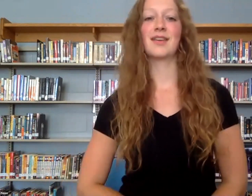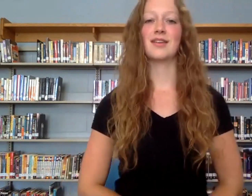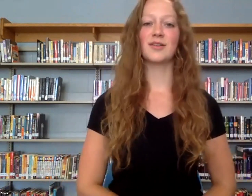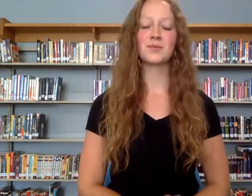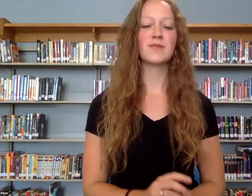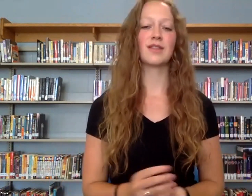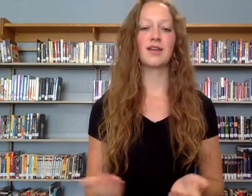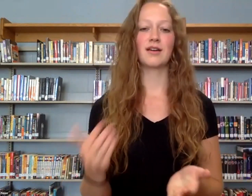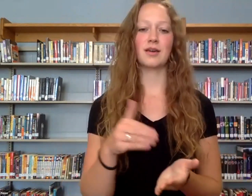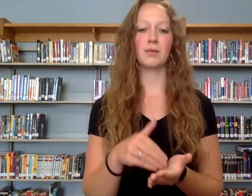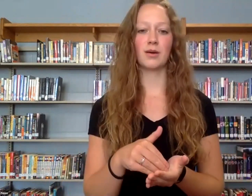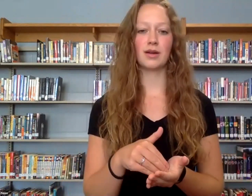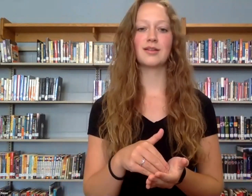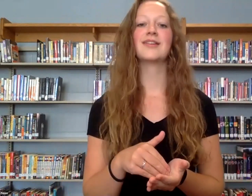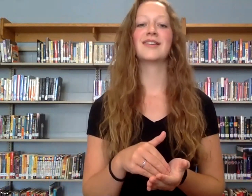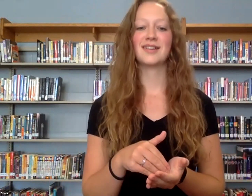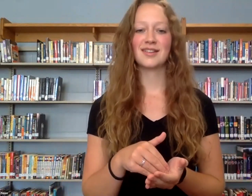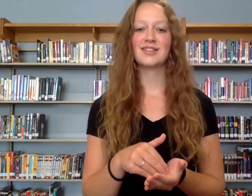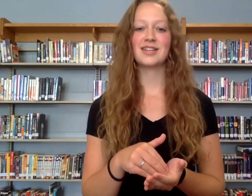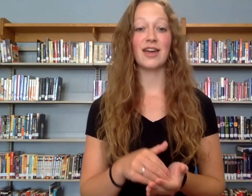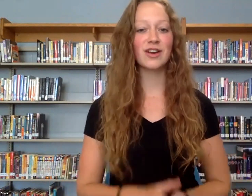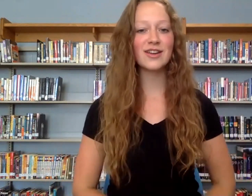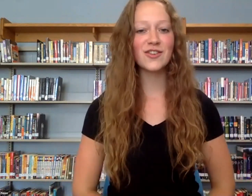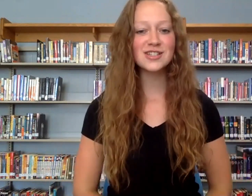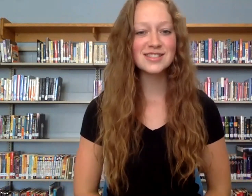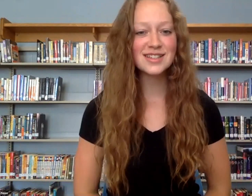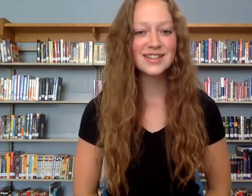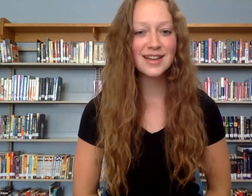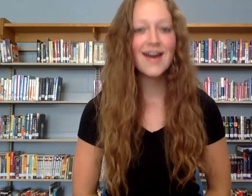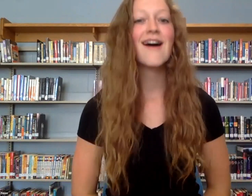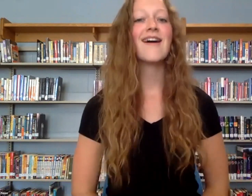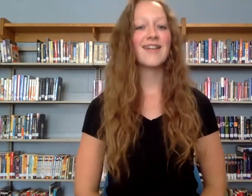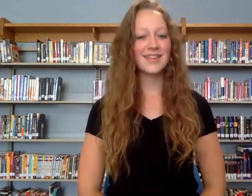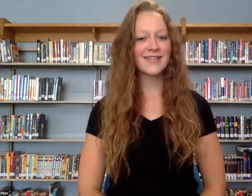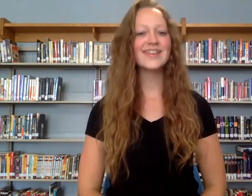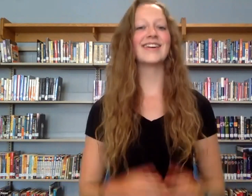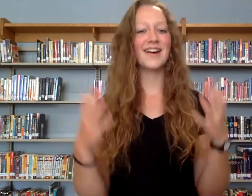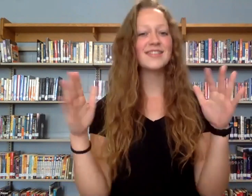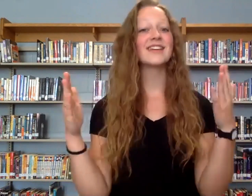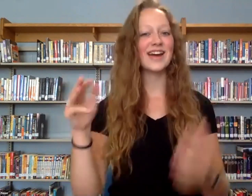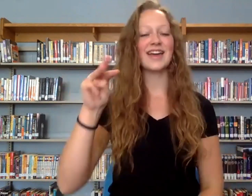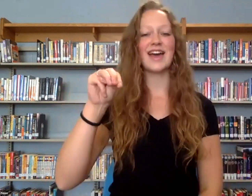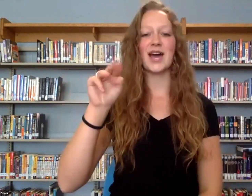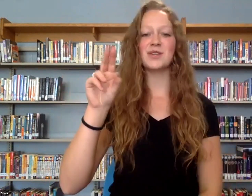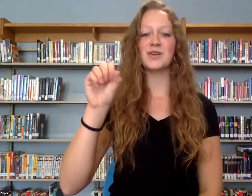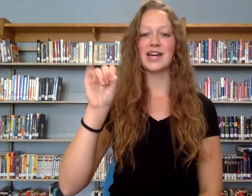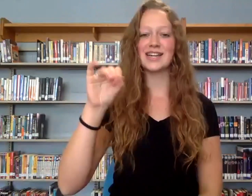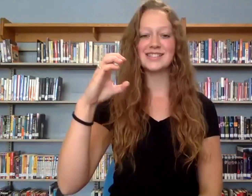Okay, keep going. Did Oh, Avery? Avery says music. There we go. That's right.